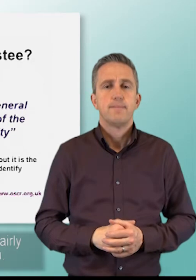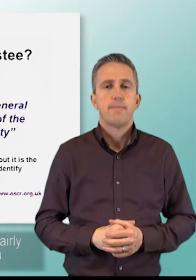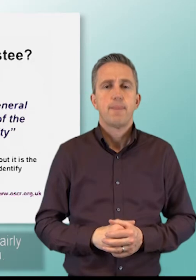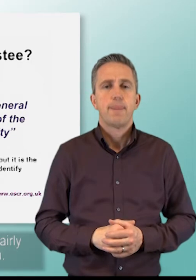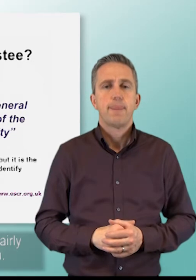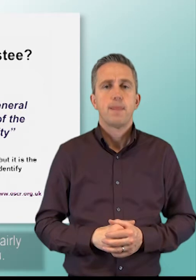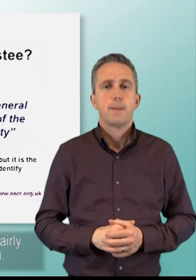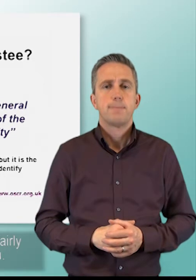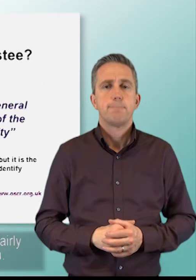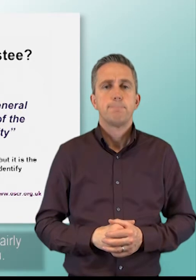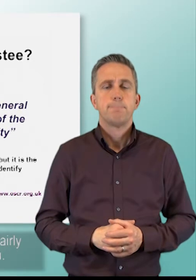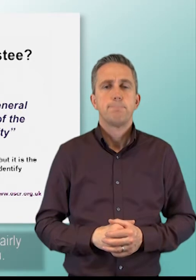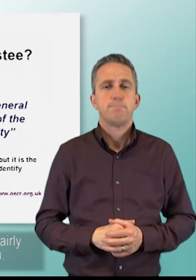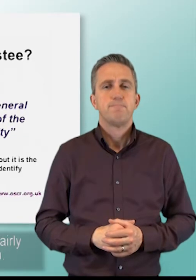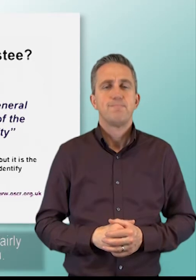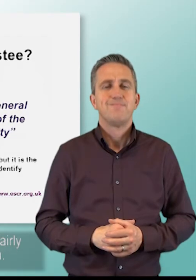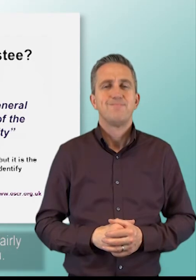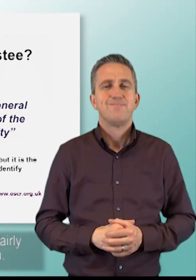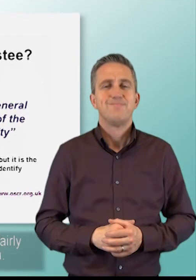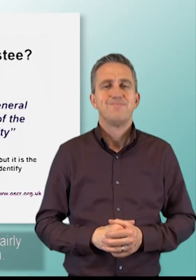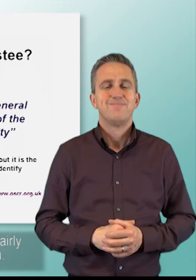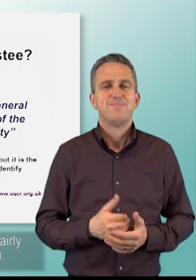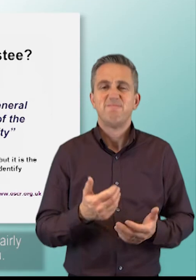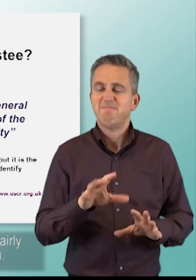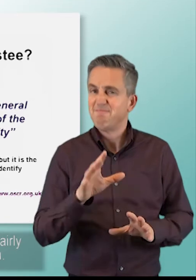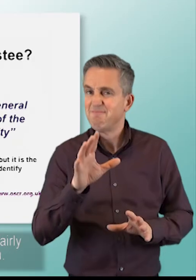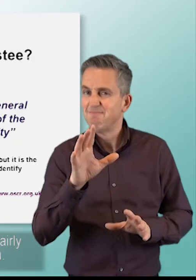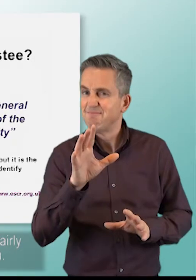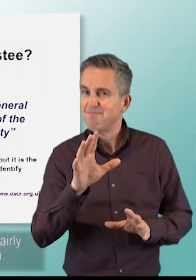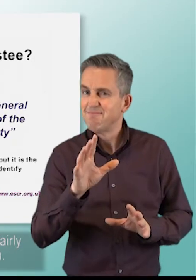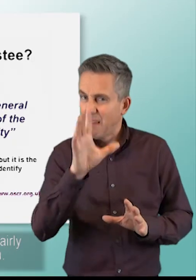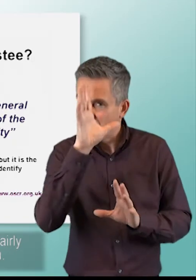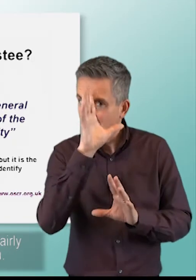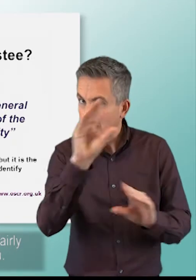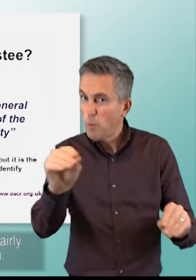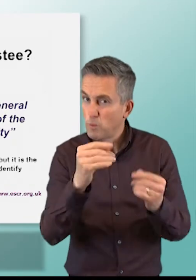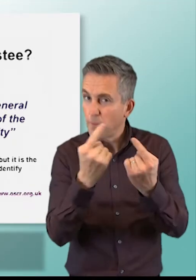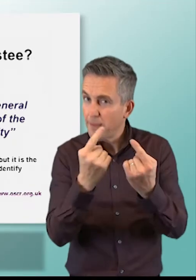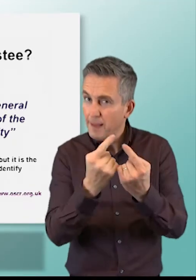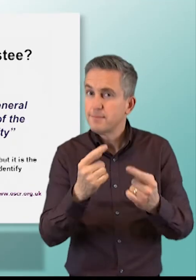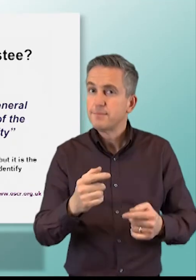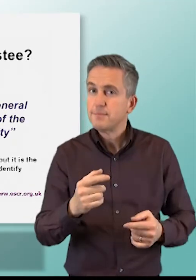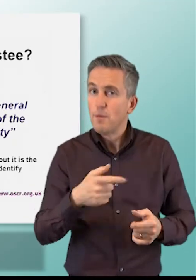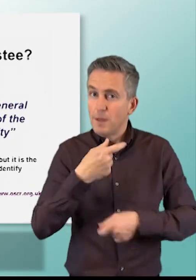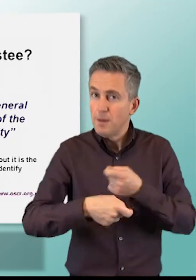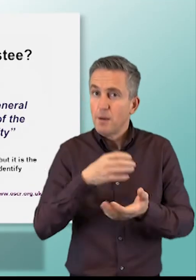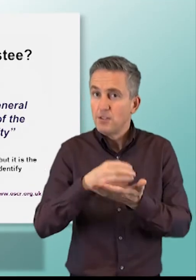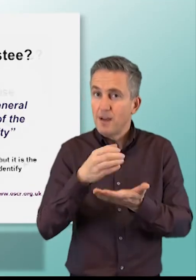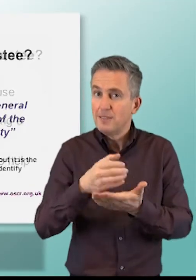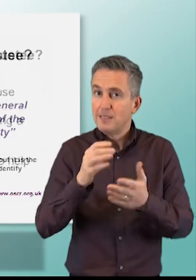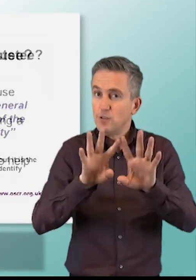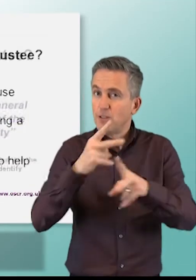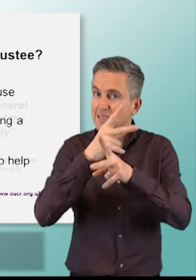So, I'm going to start off by doing something probably fairly unusual in many ways. I'm going to level with you. I'm going to be very, very honest with you. Being a